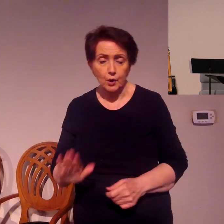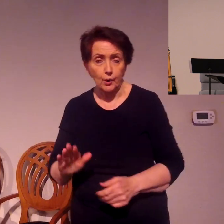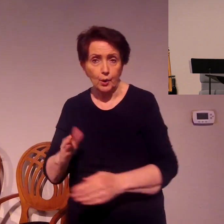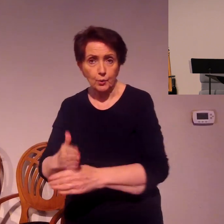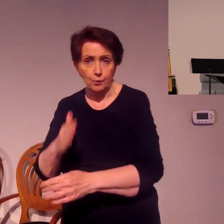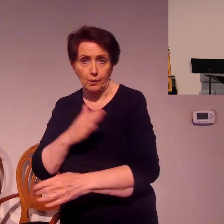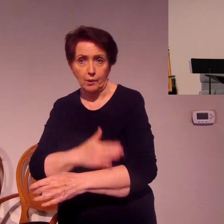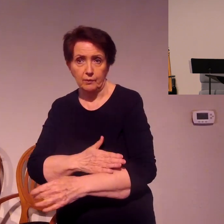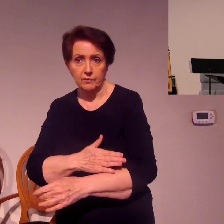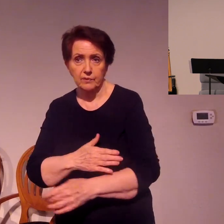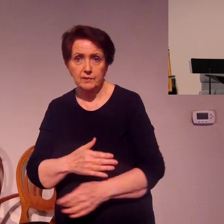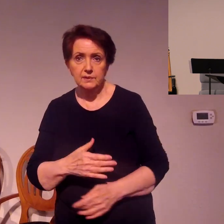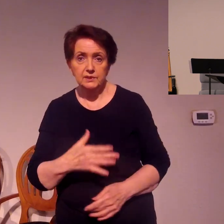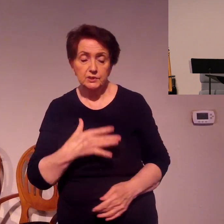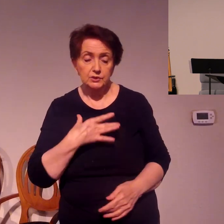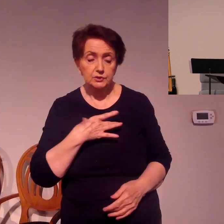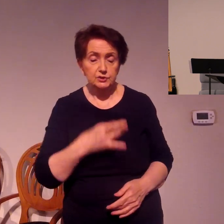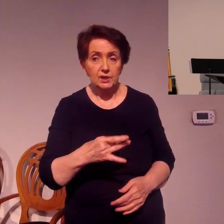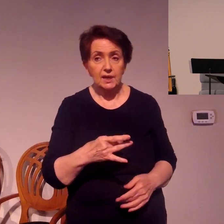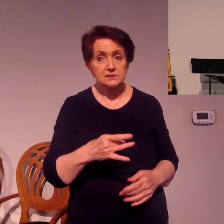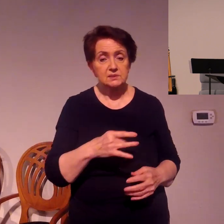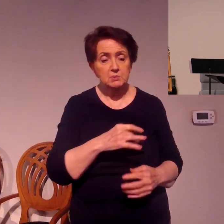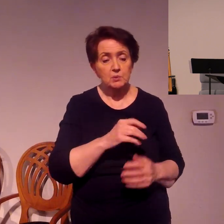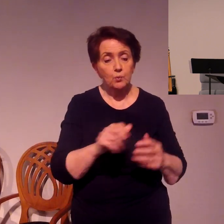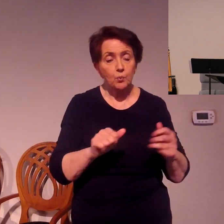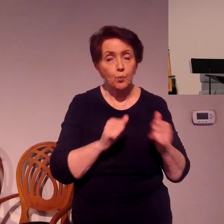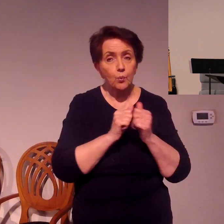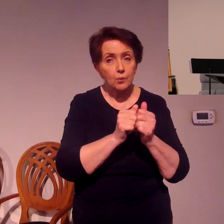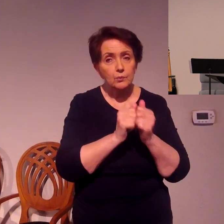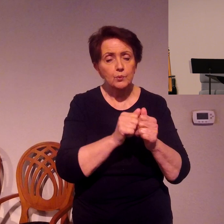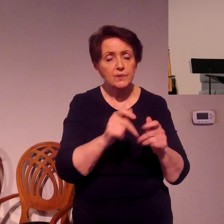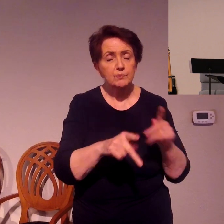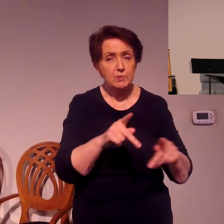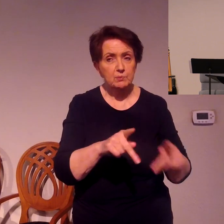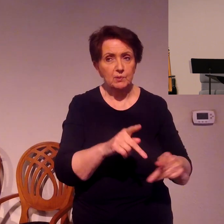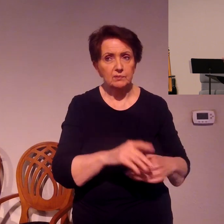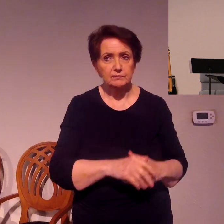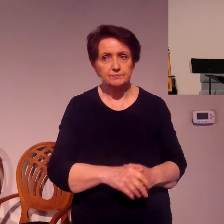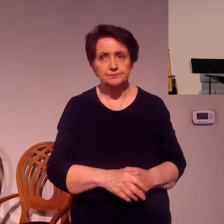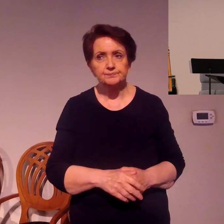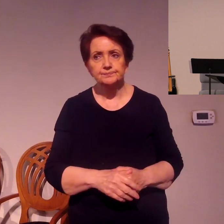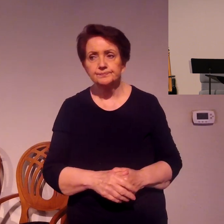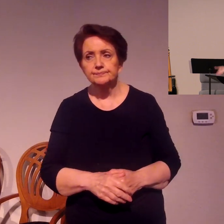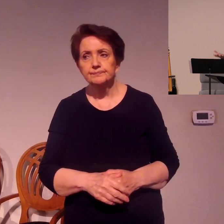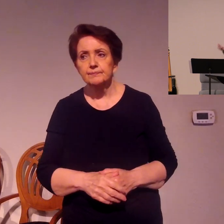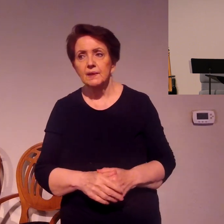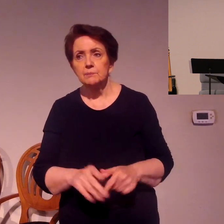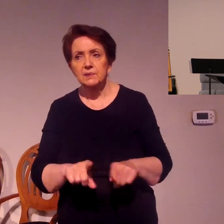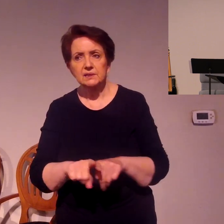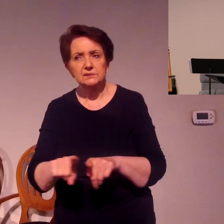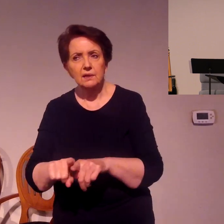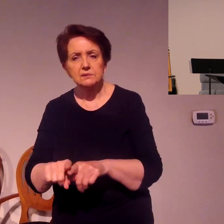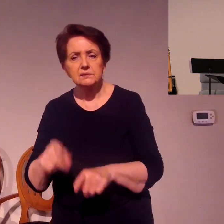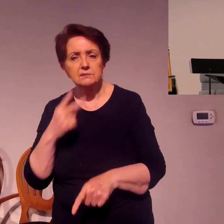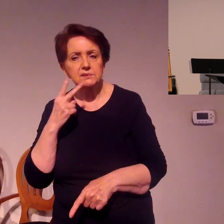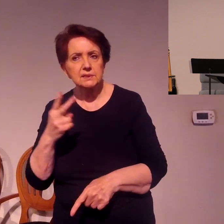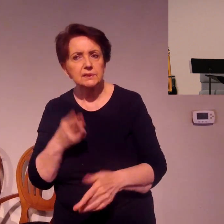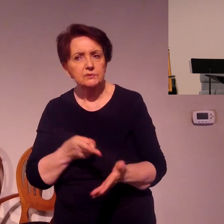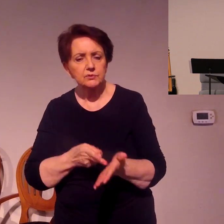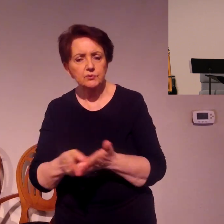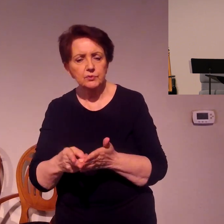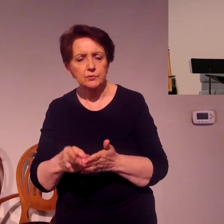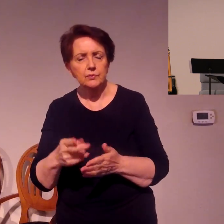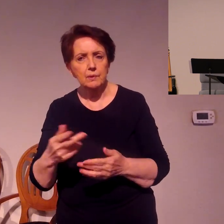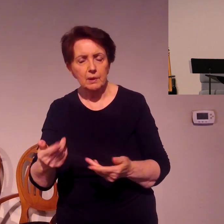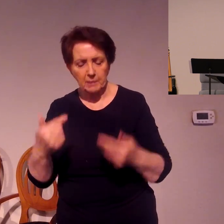likes to be around people. She likes to have me around. That's a huge thing. And it's also seeing the truth about me